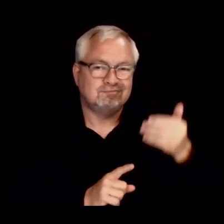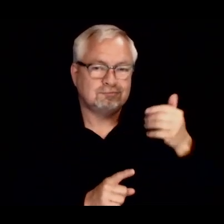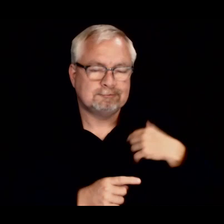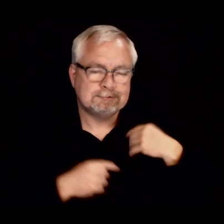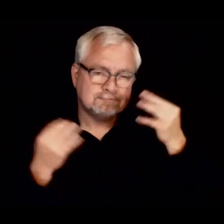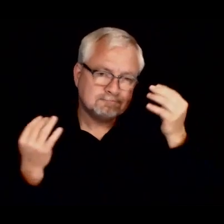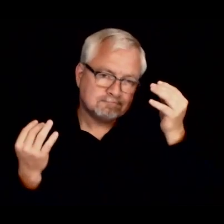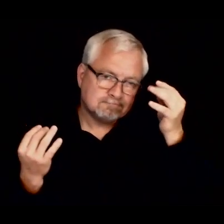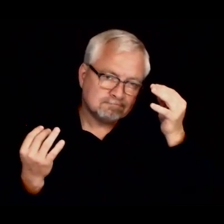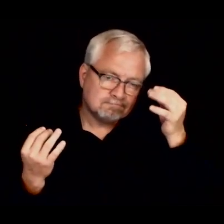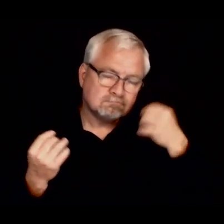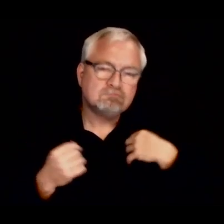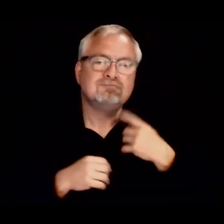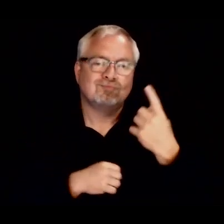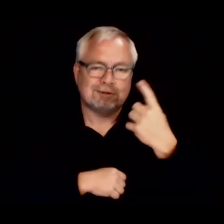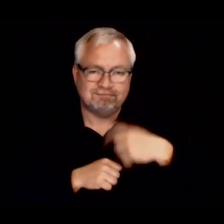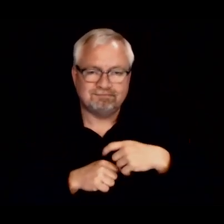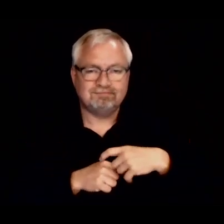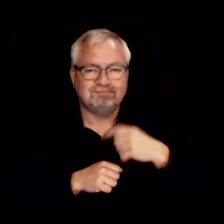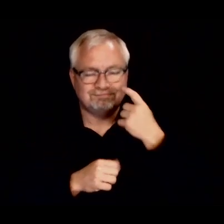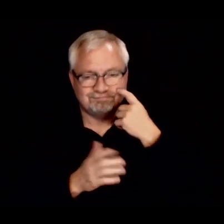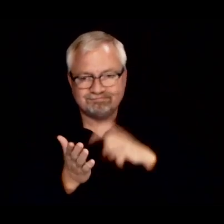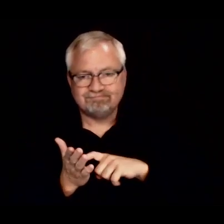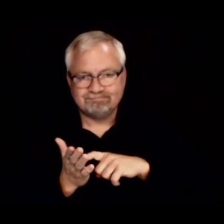just wanted to acknowledge too that